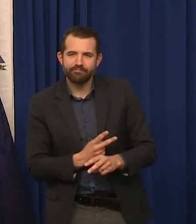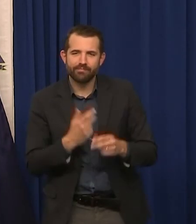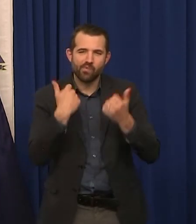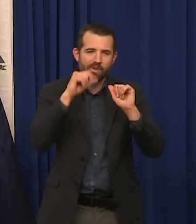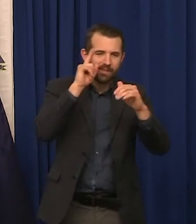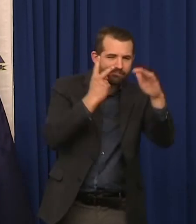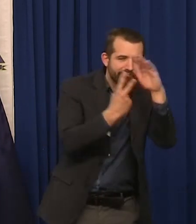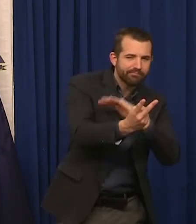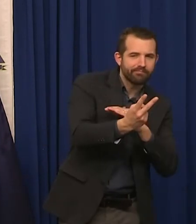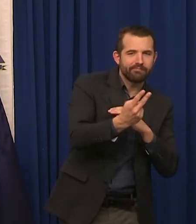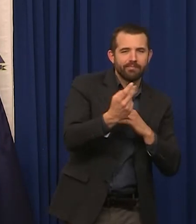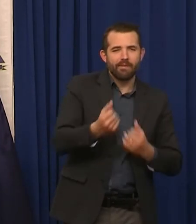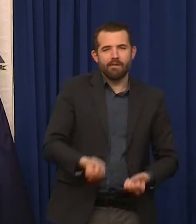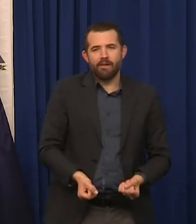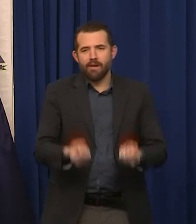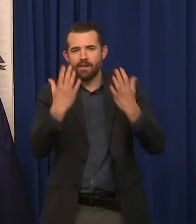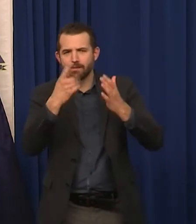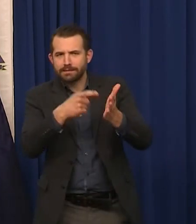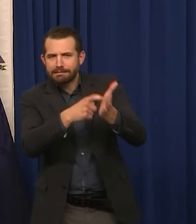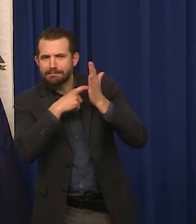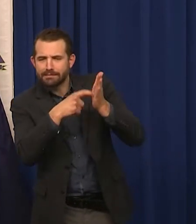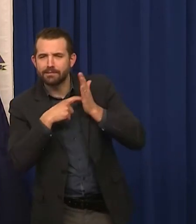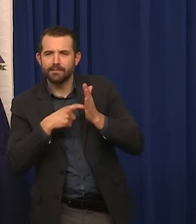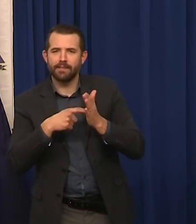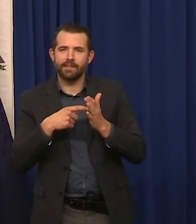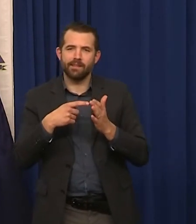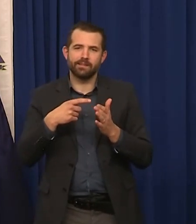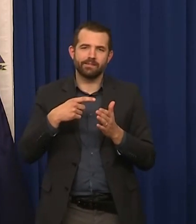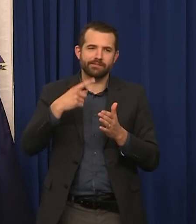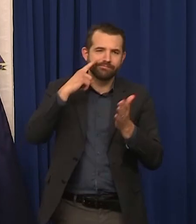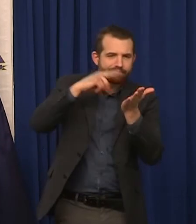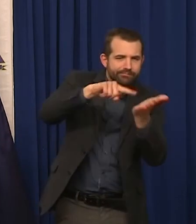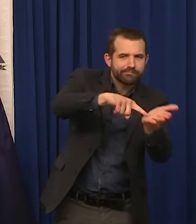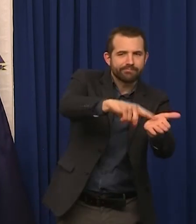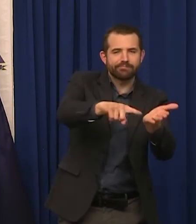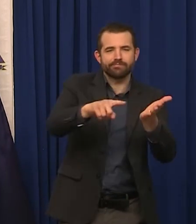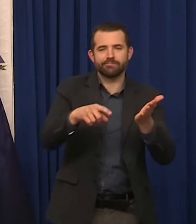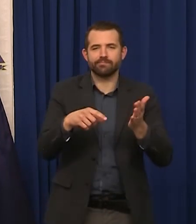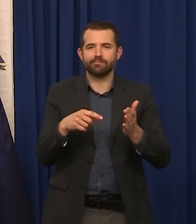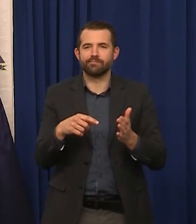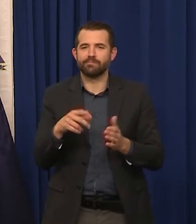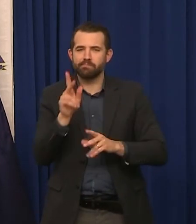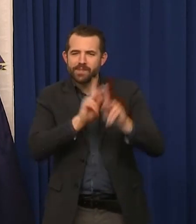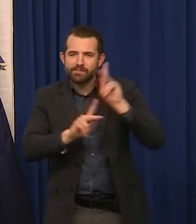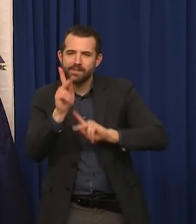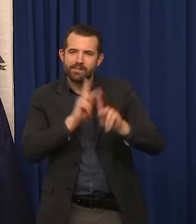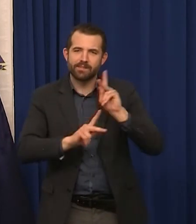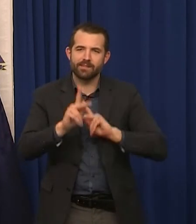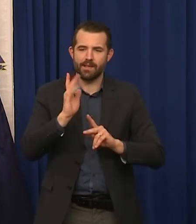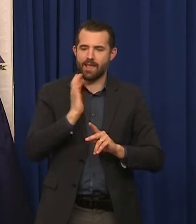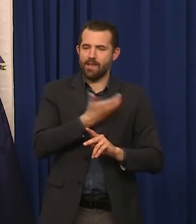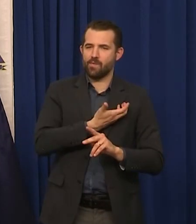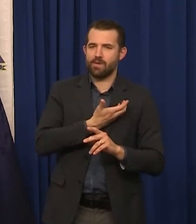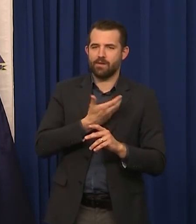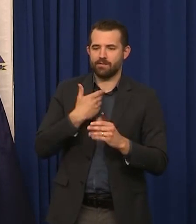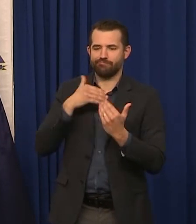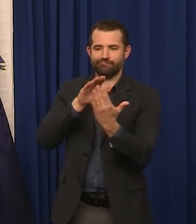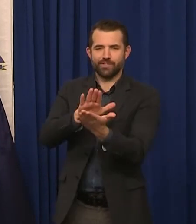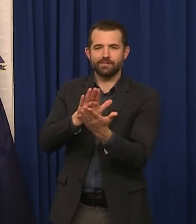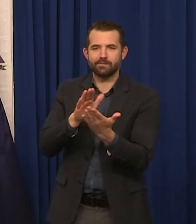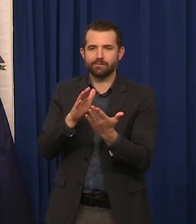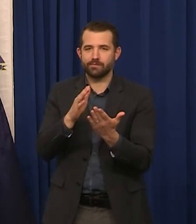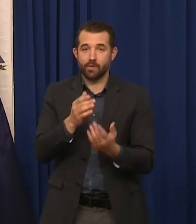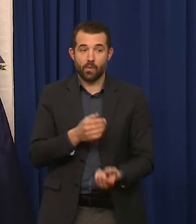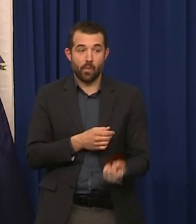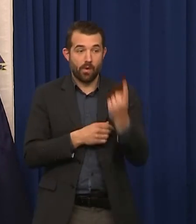contact tracers, but generally speaking, we're taking an approach that one individual contact tracer can